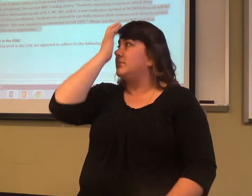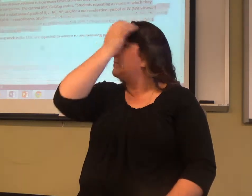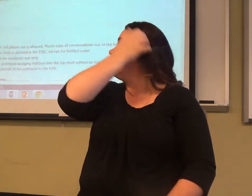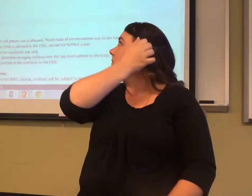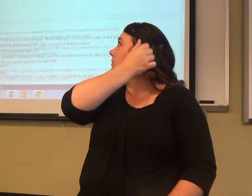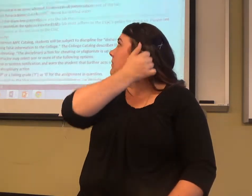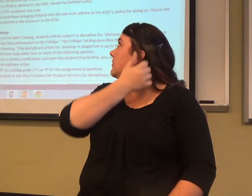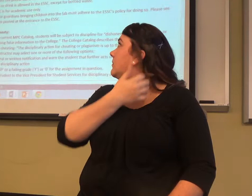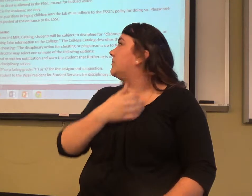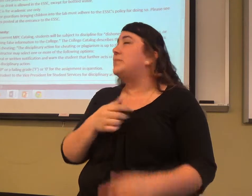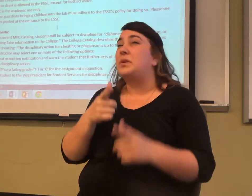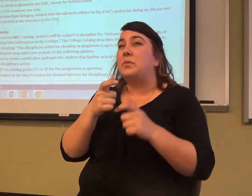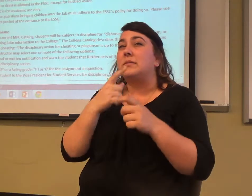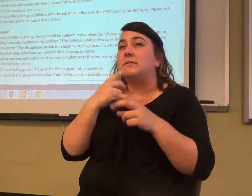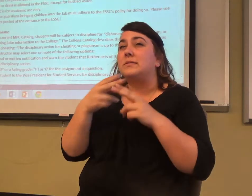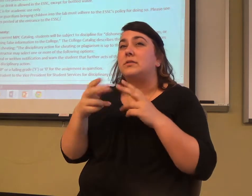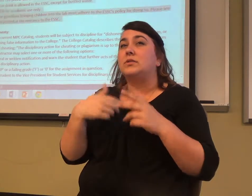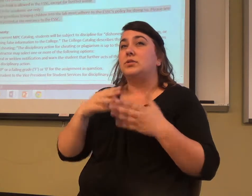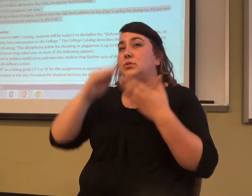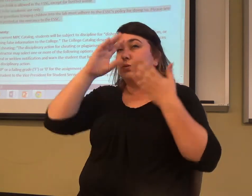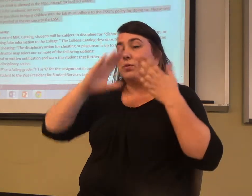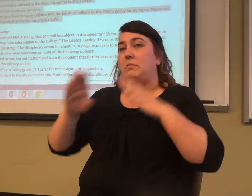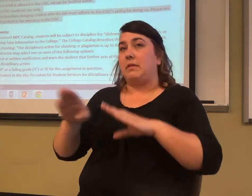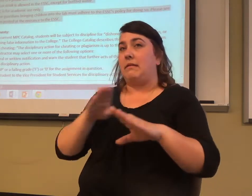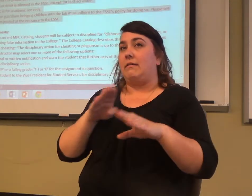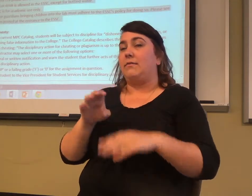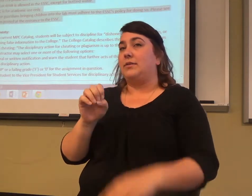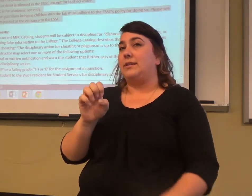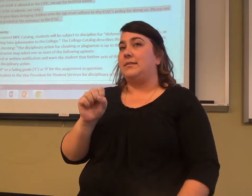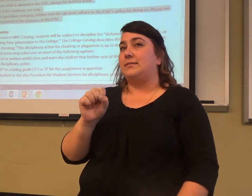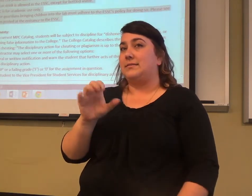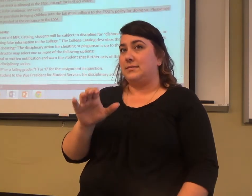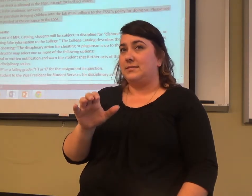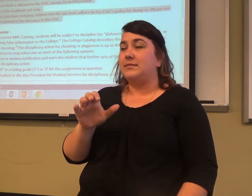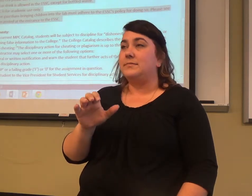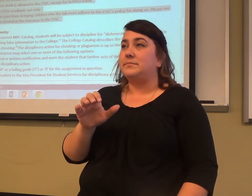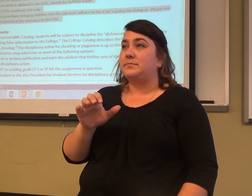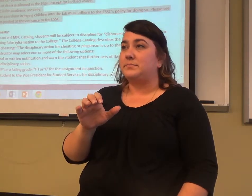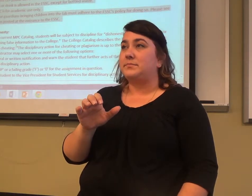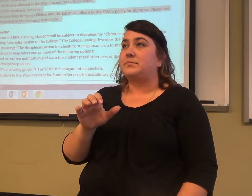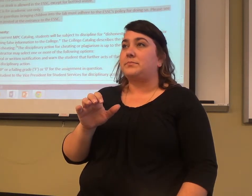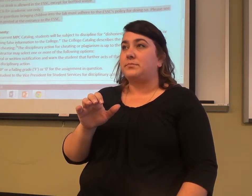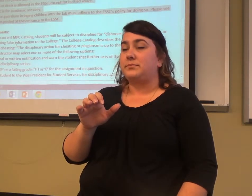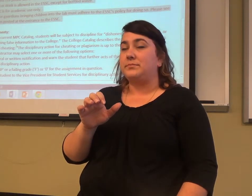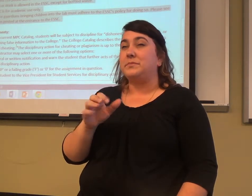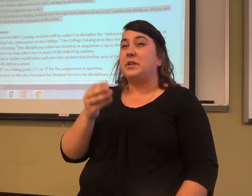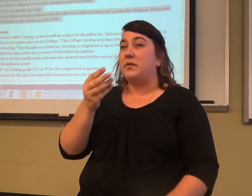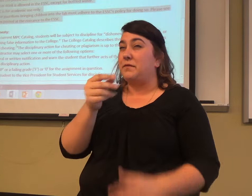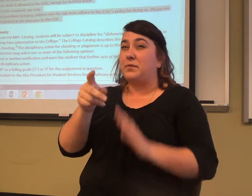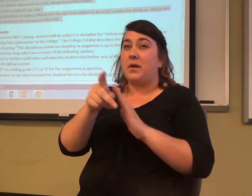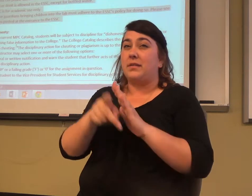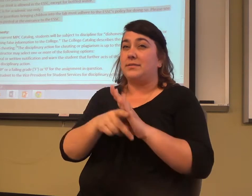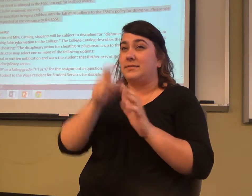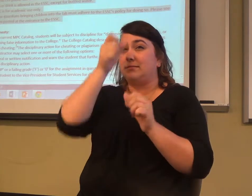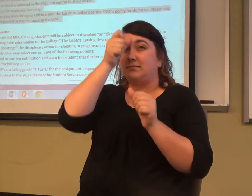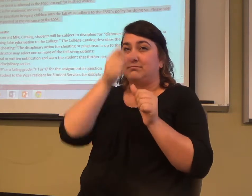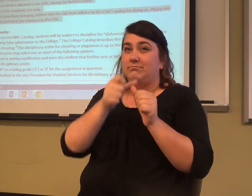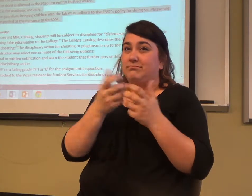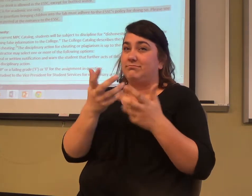A quick note about student behavior in the ESSC. There's only a few policies to keep in mind. 1, silent cell